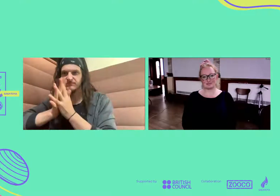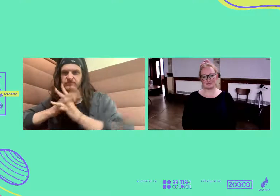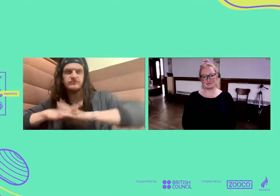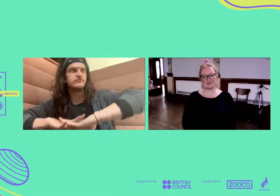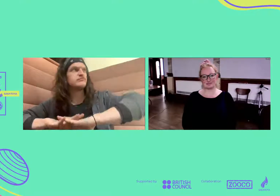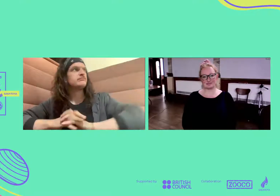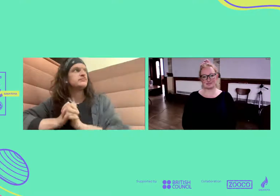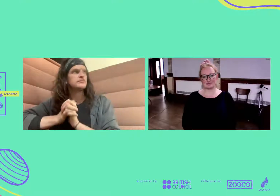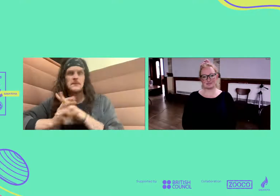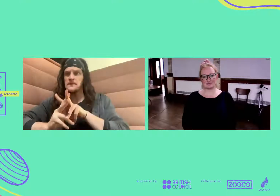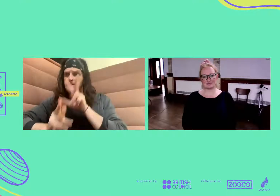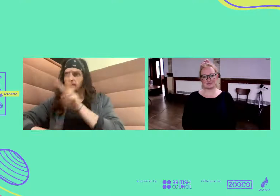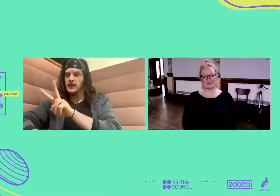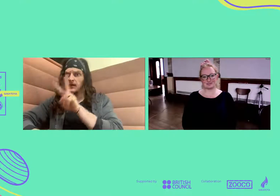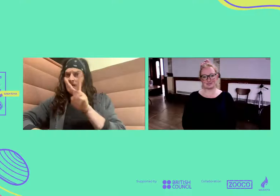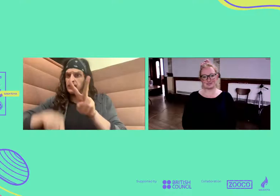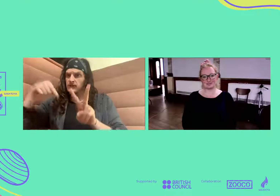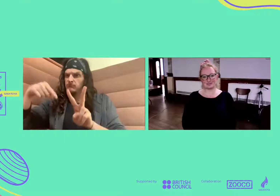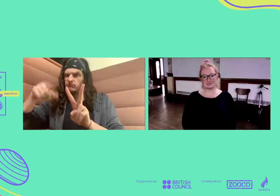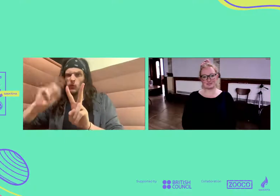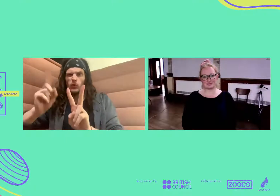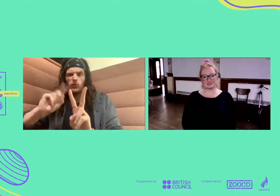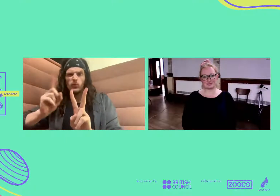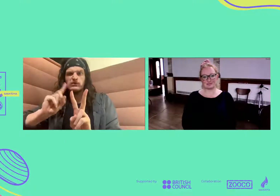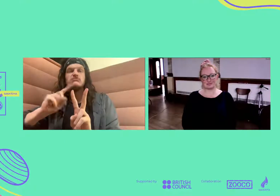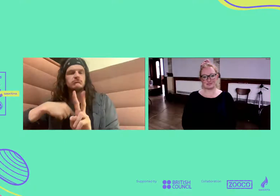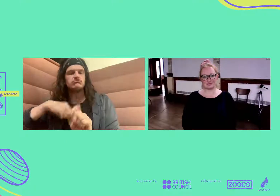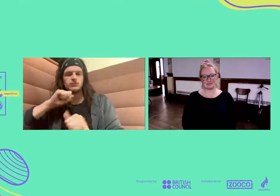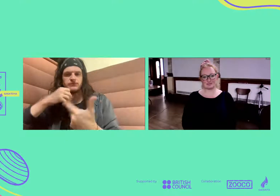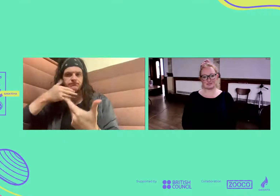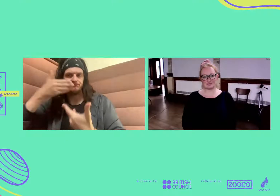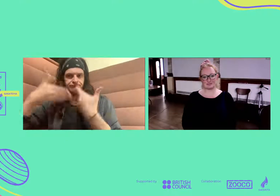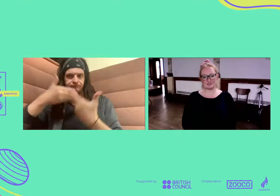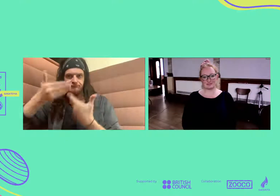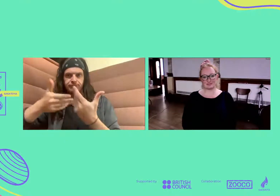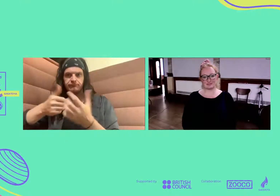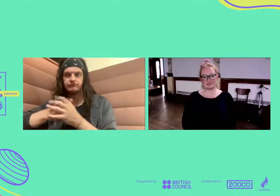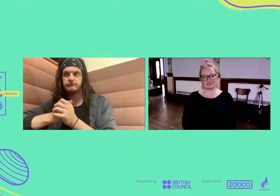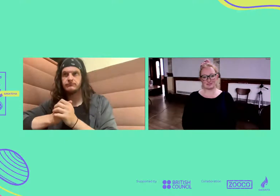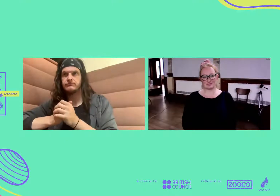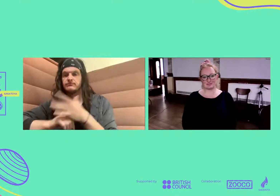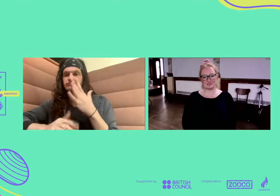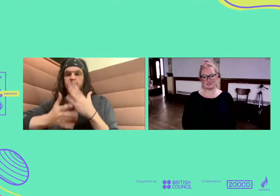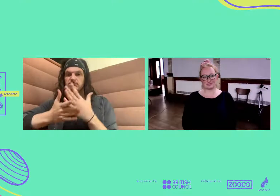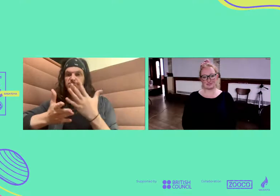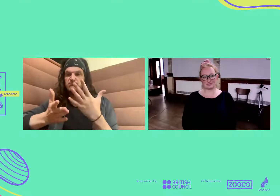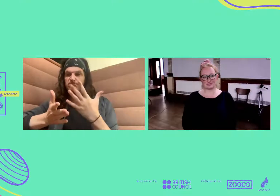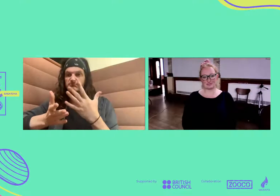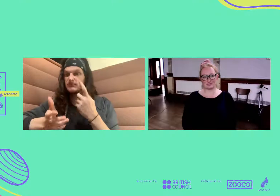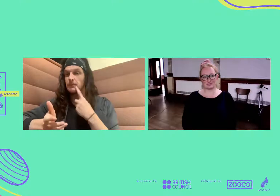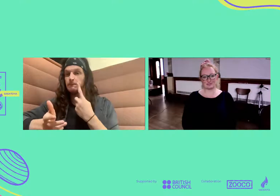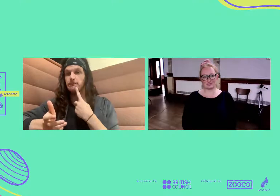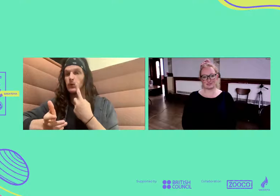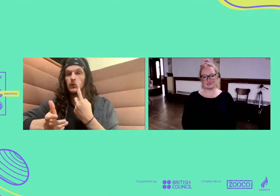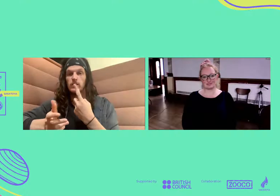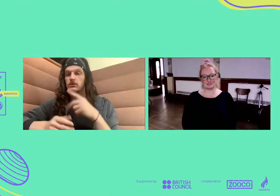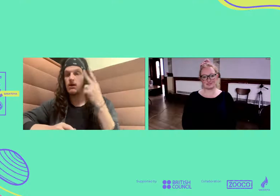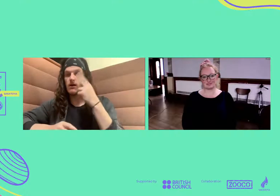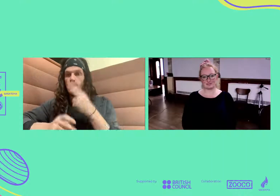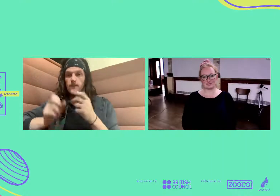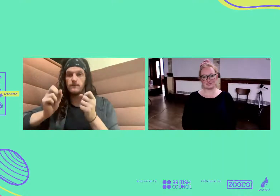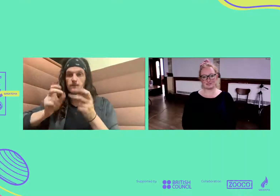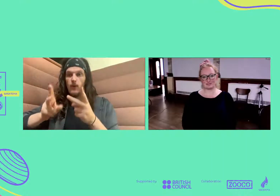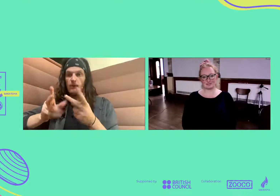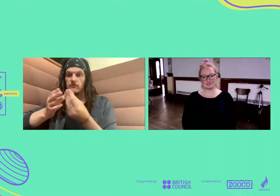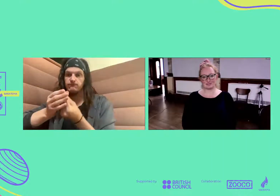happen. Okay. So visual vernacular, I'm going to explain exactly what